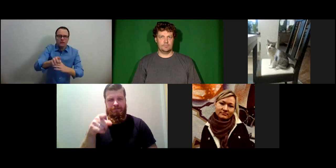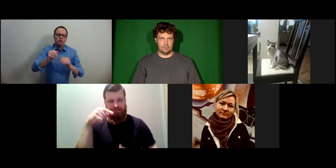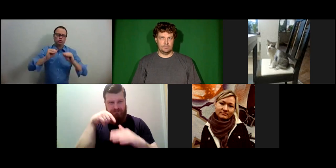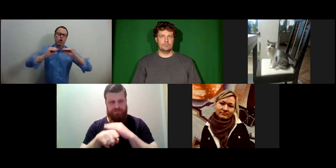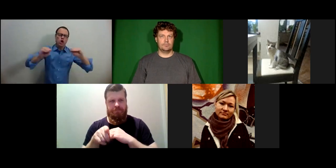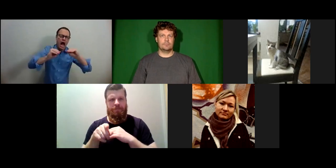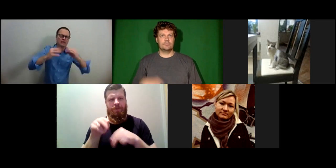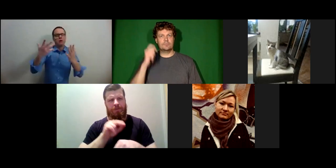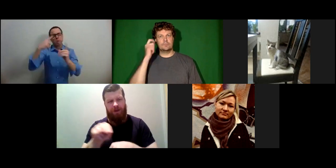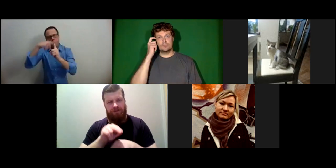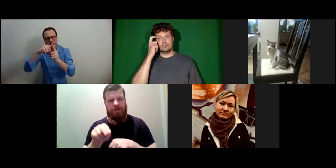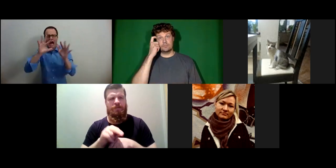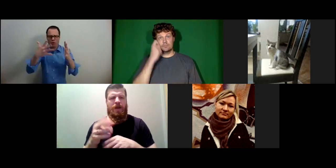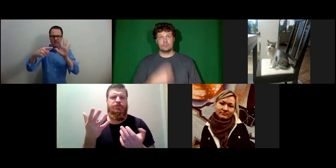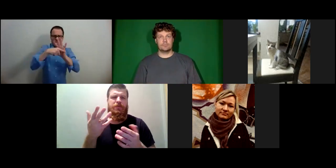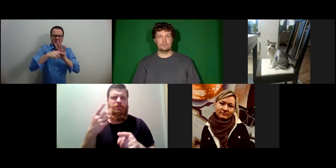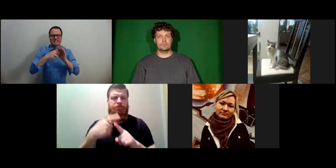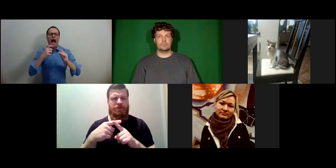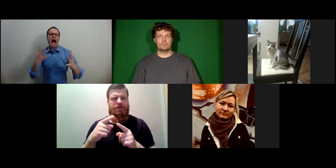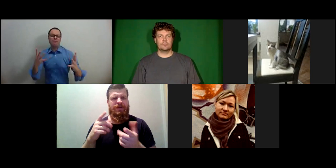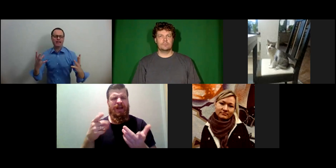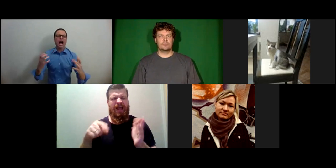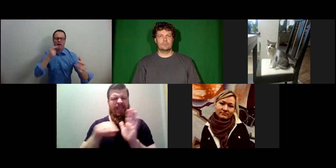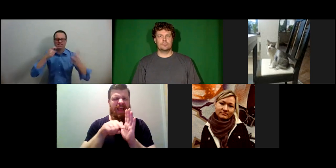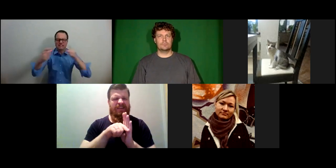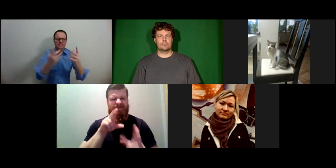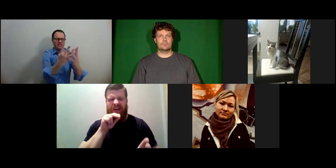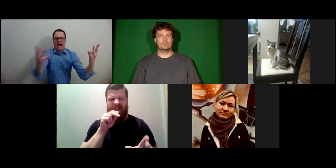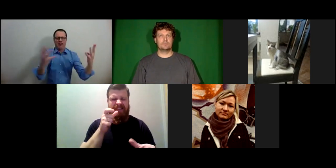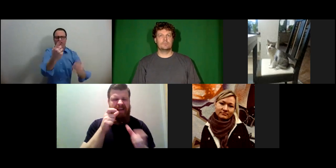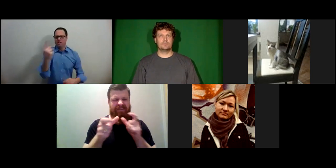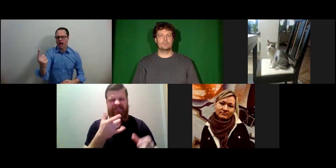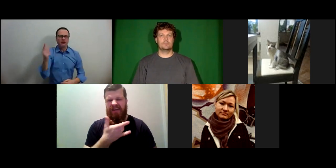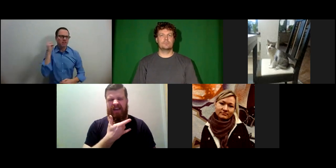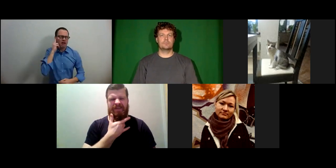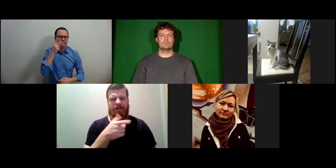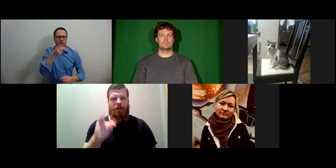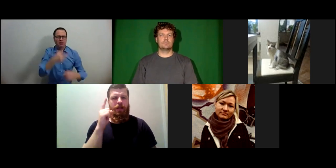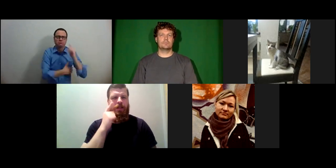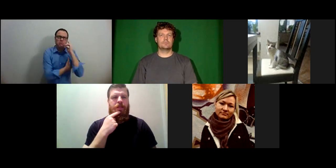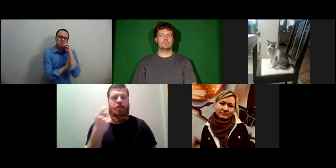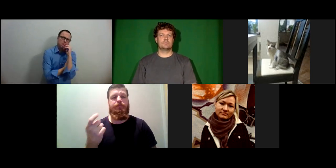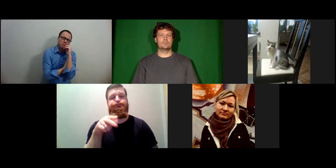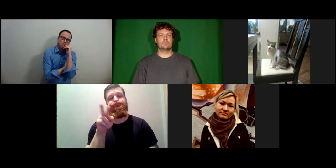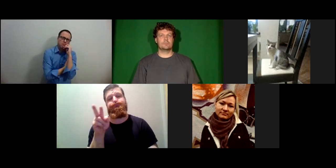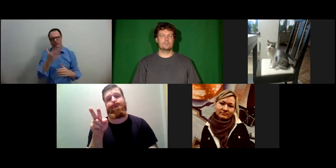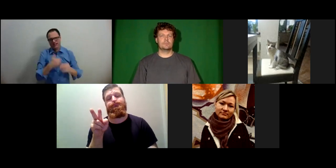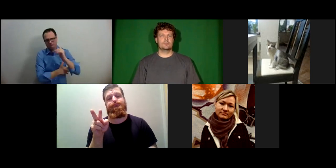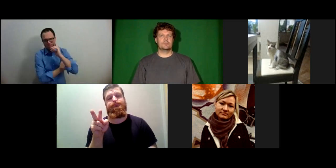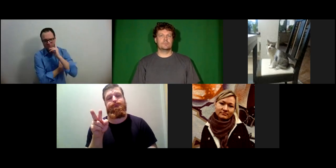So you have two plays of 10 and then you would have a break. And then you would see your coach